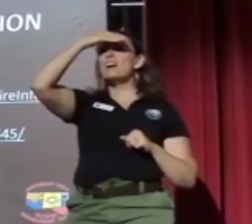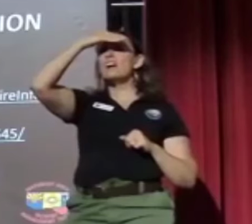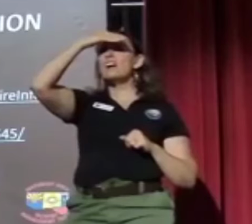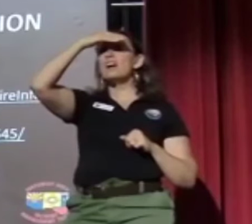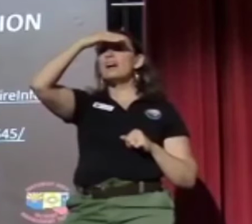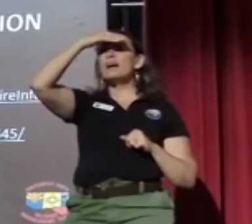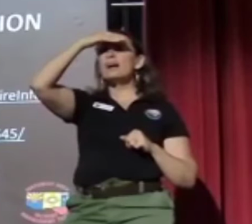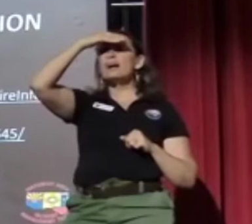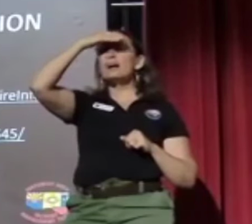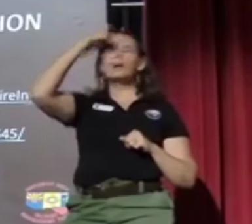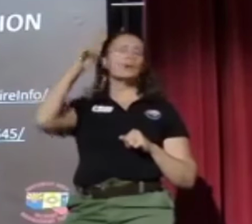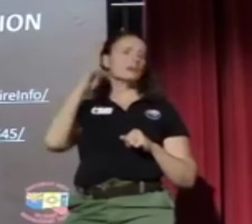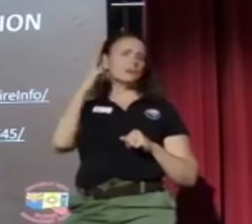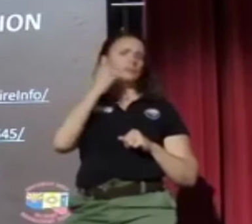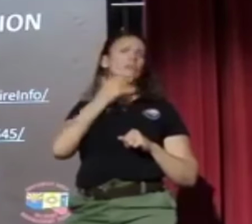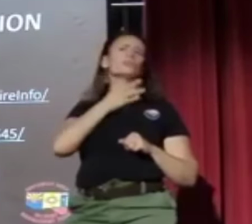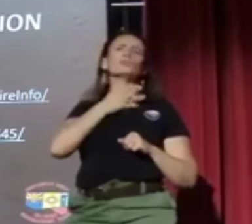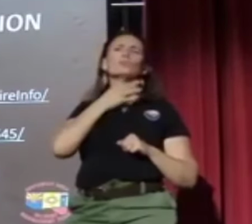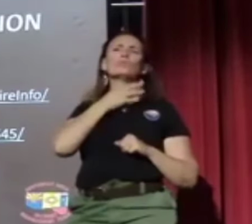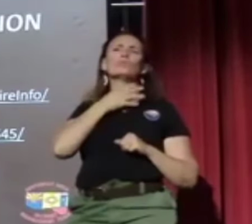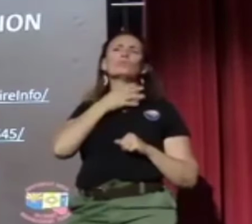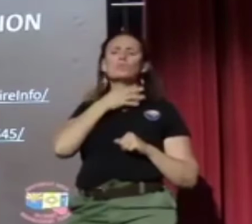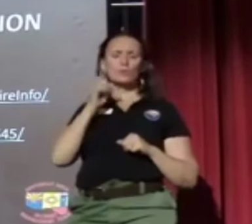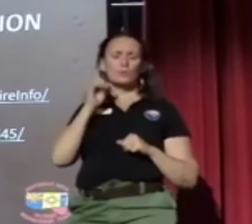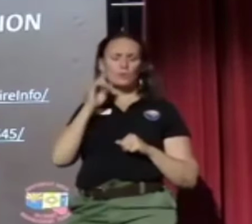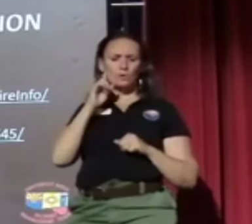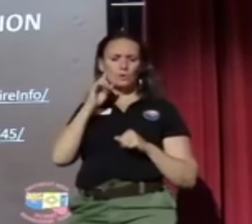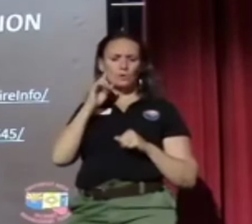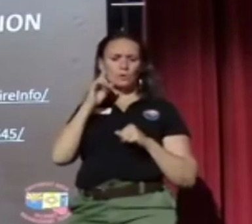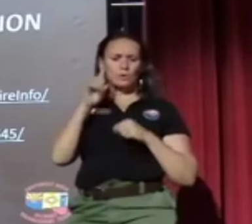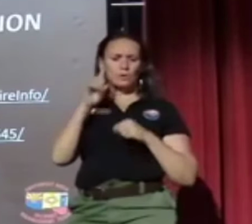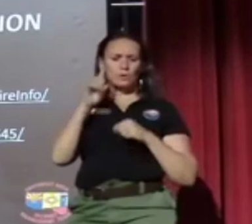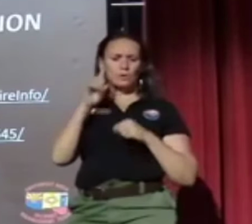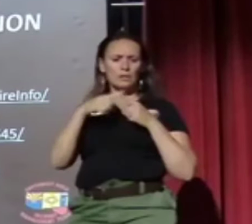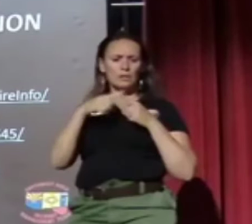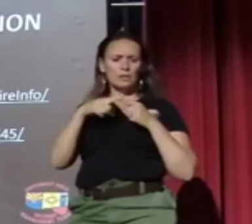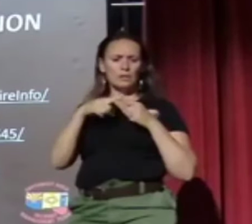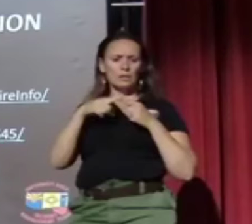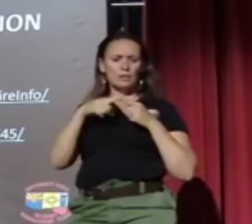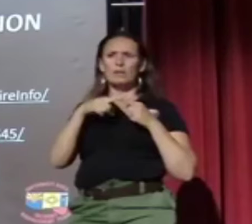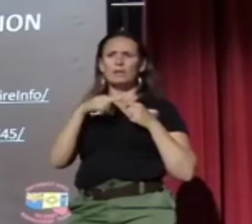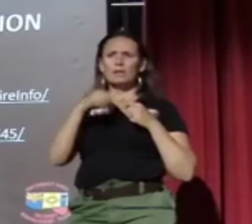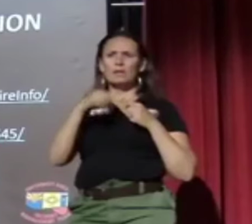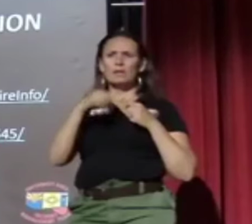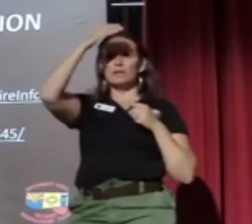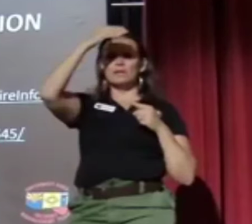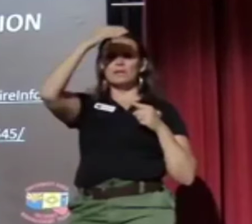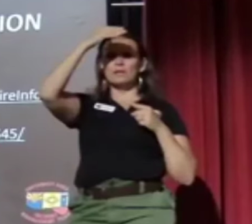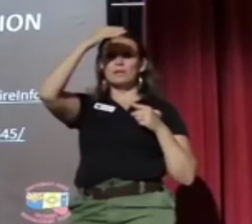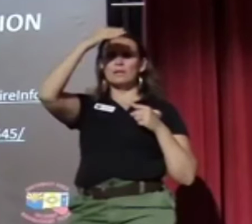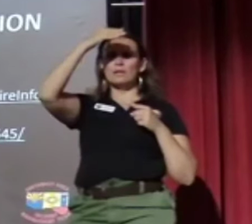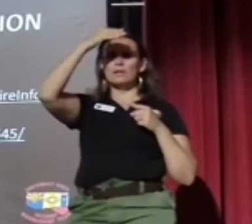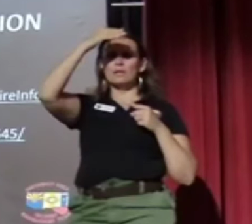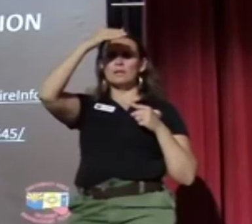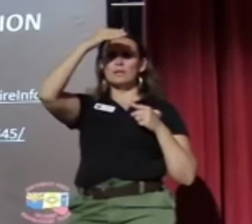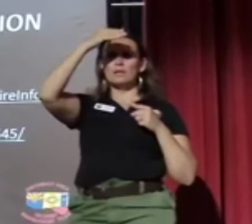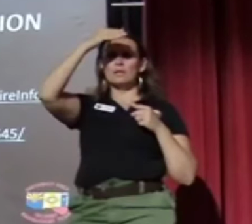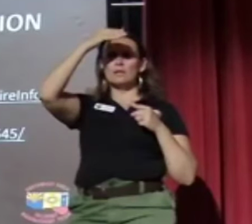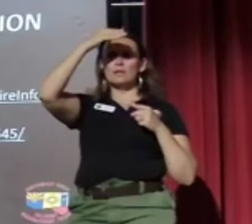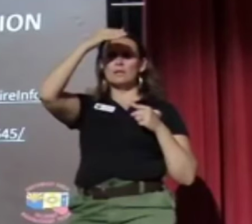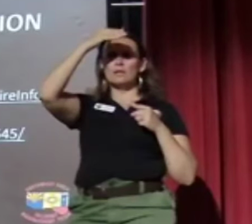wondering, there were some stories about people having on video, one or two vehicles driving